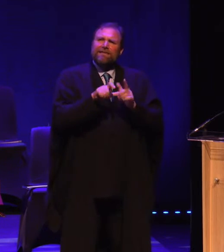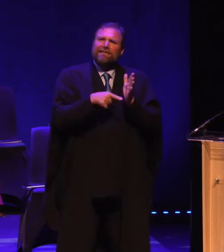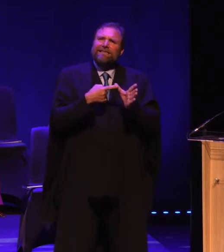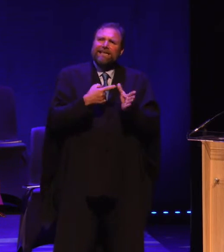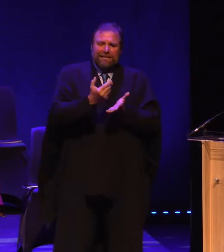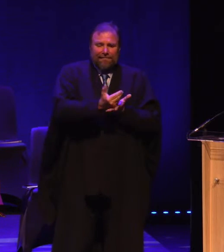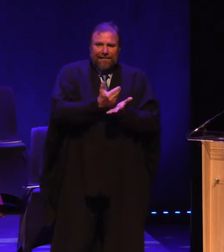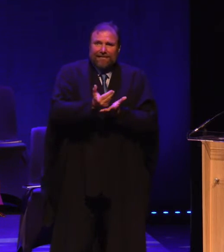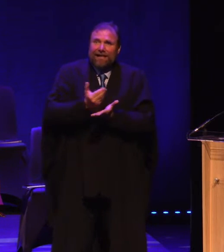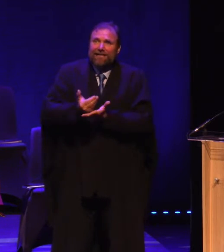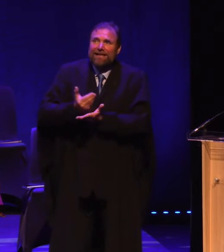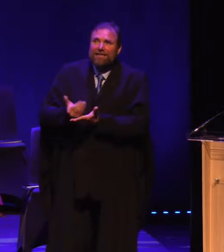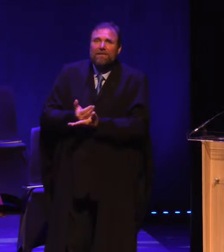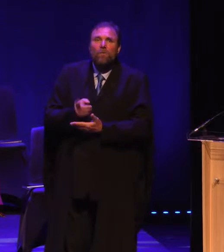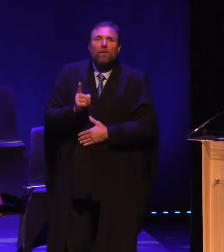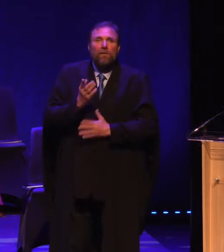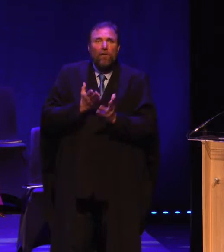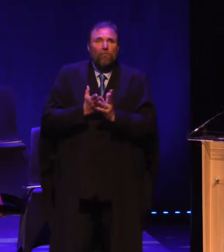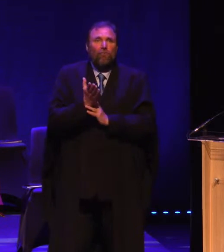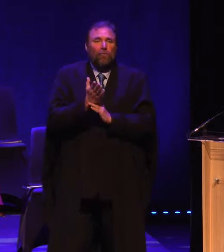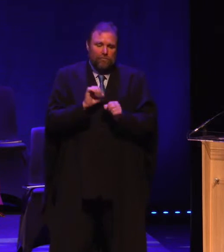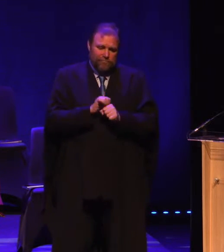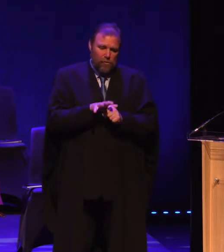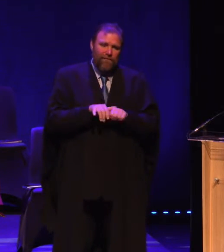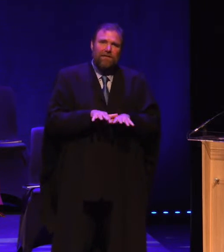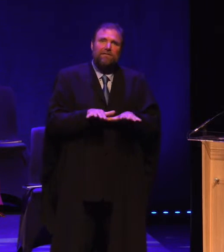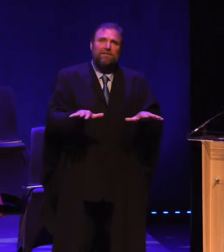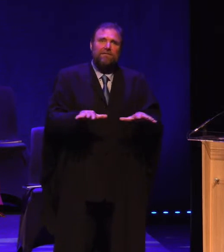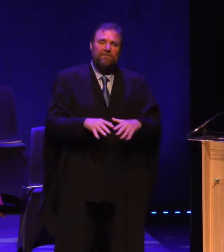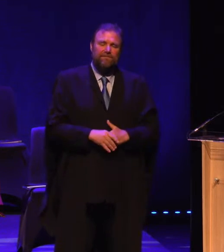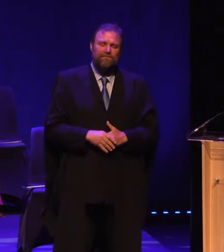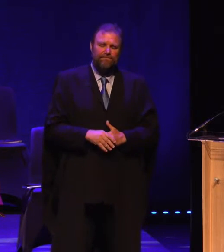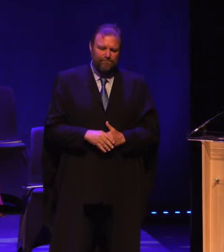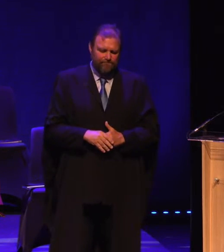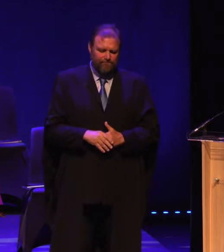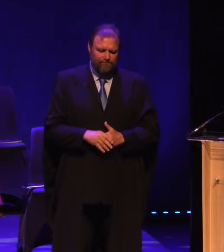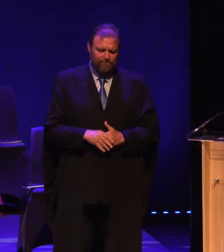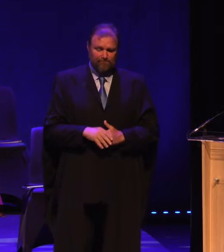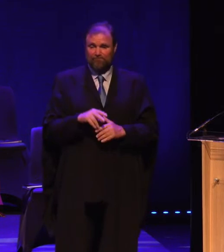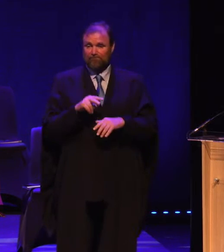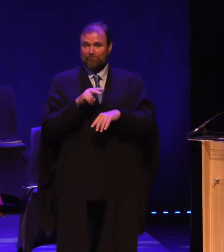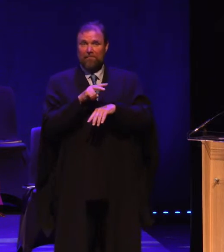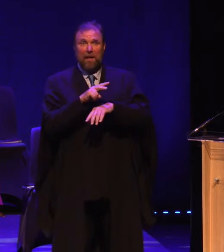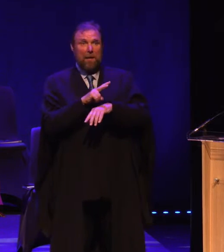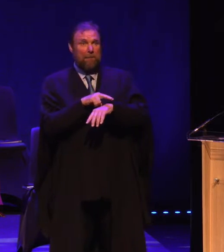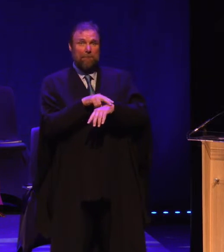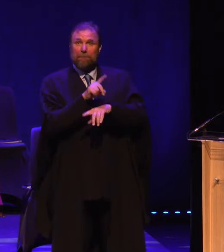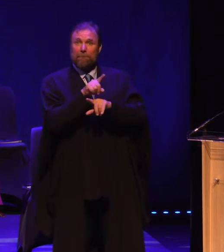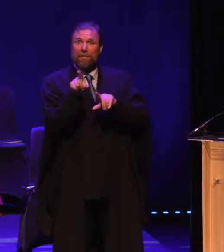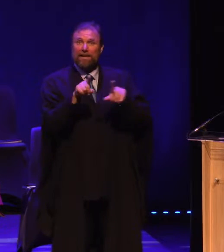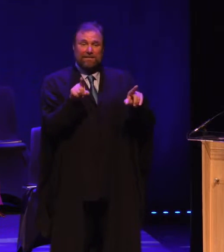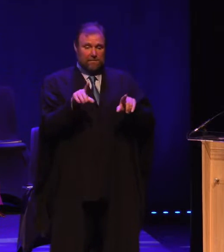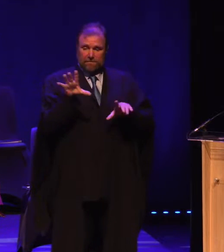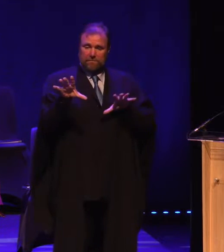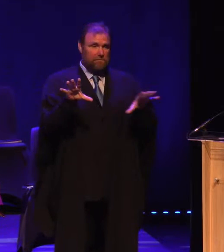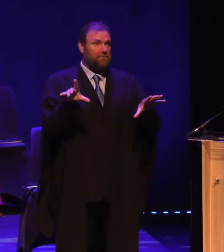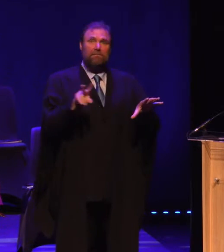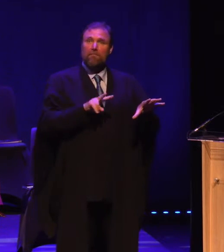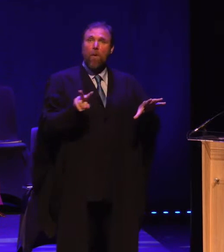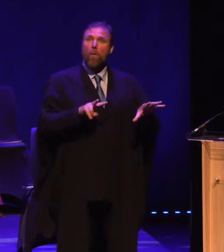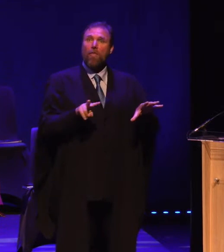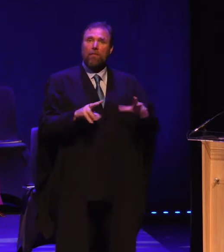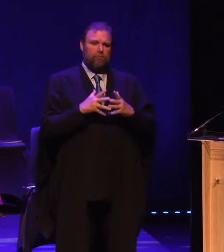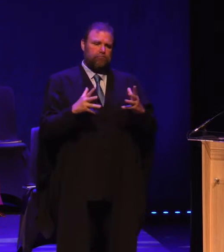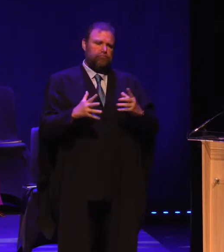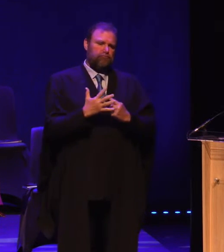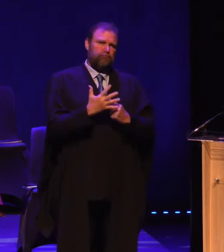took place during the height of the COVID-19 pandemic, when the police forces she was working with were under